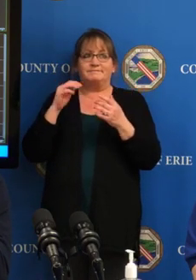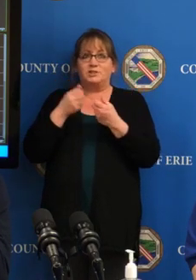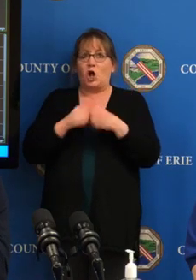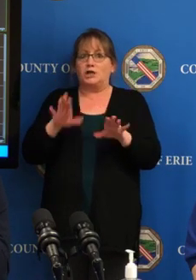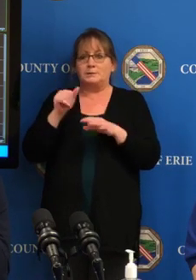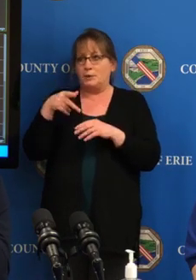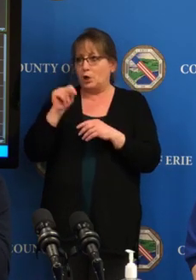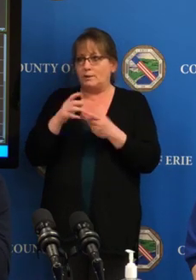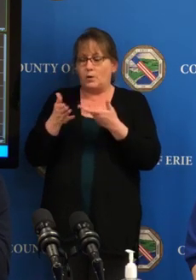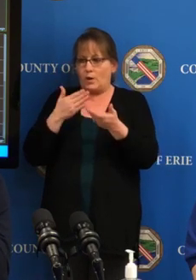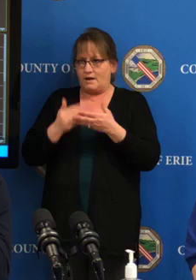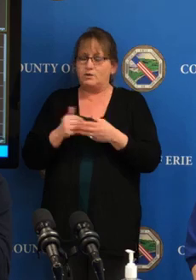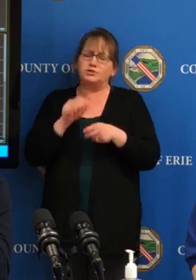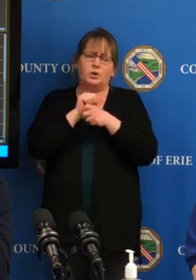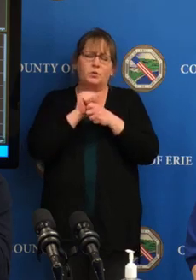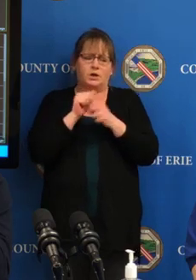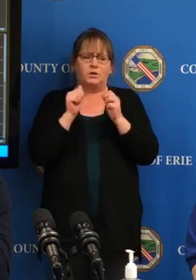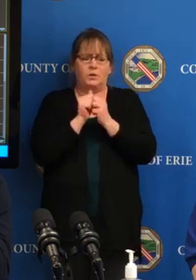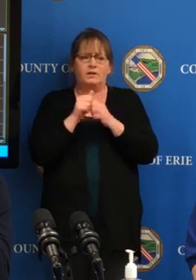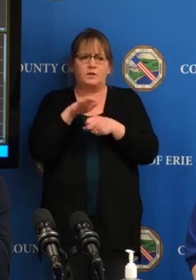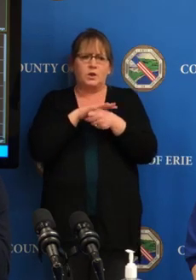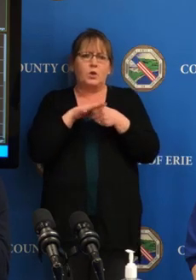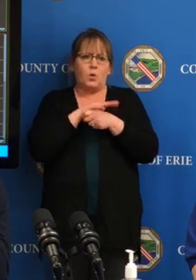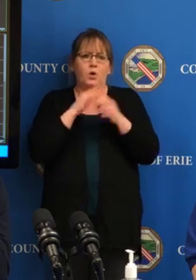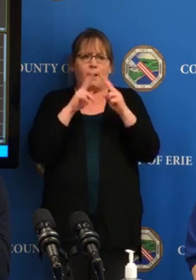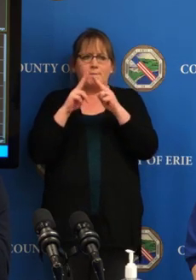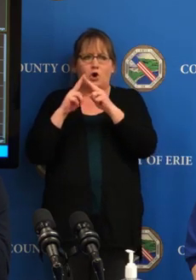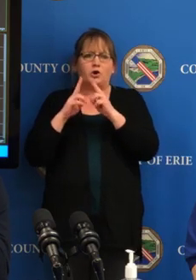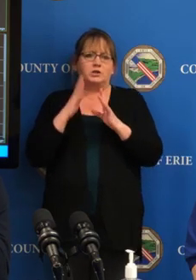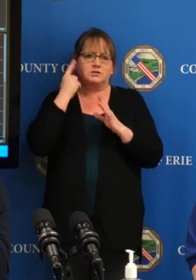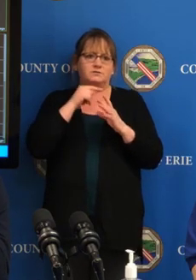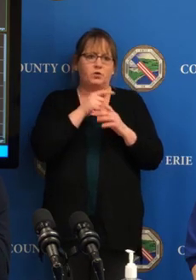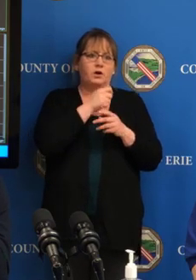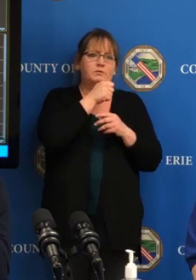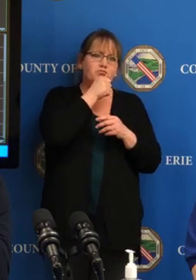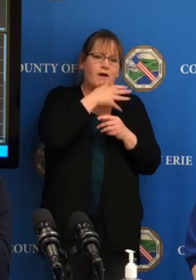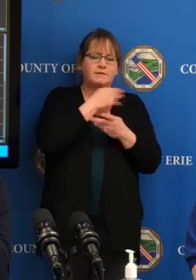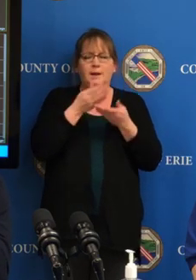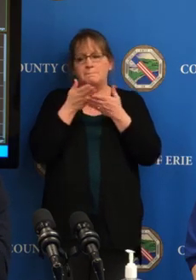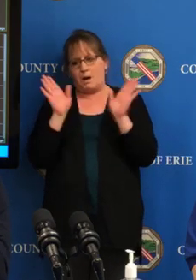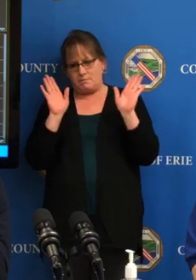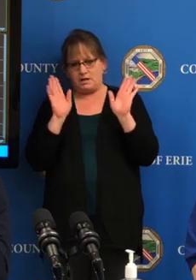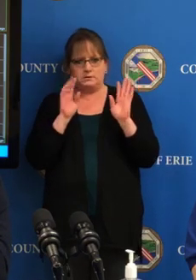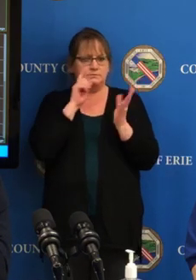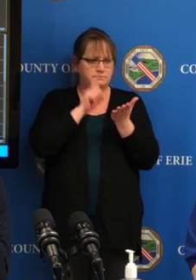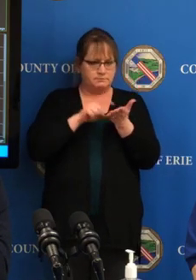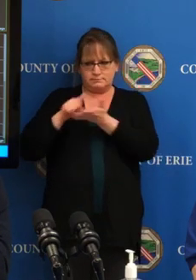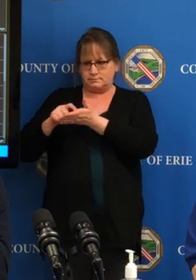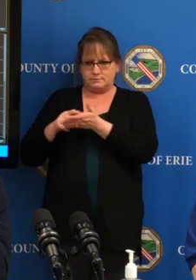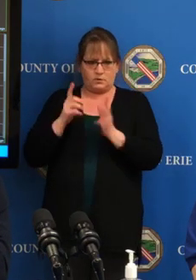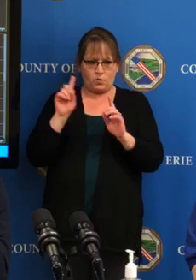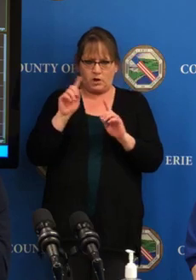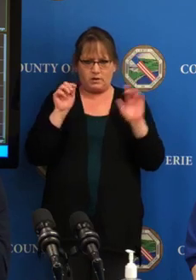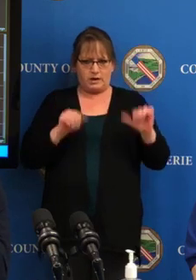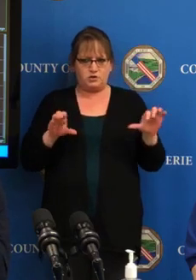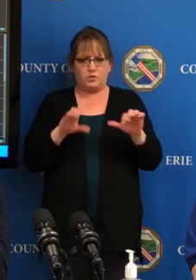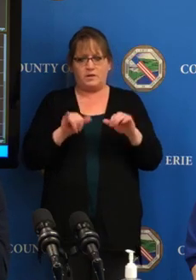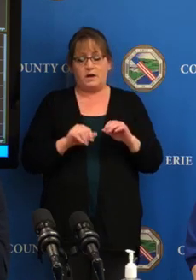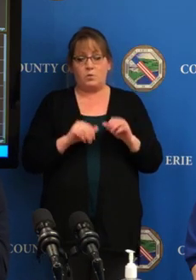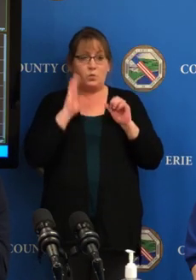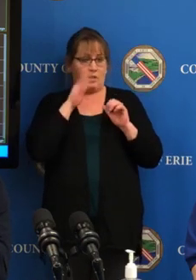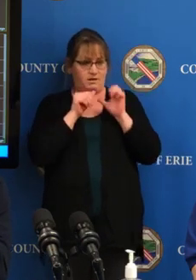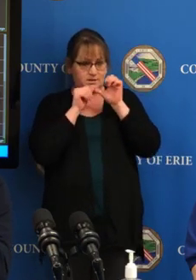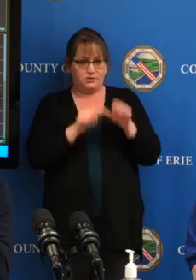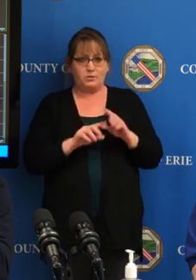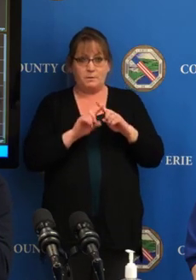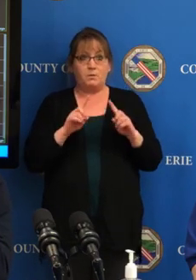things we're doing. We're working with our local partners in the private sector and the public sector in identifying that. We'll continue to do that, but as of right now, we don't have any